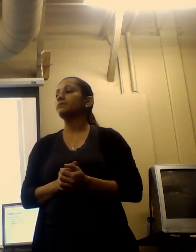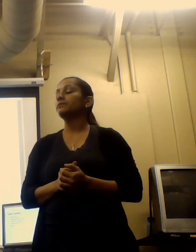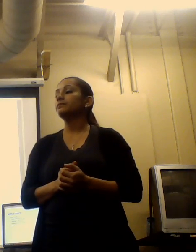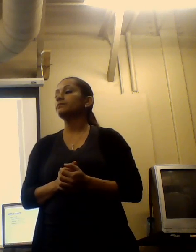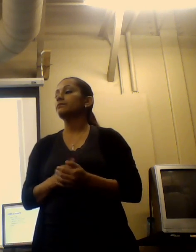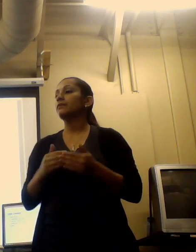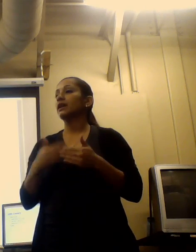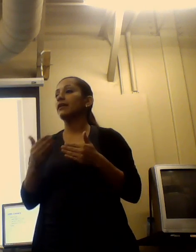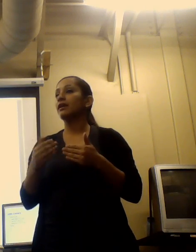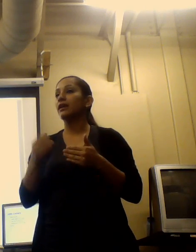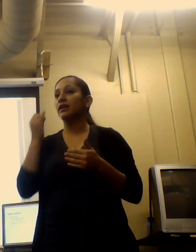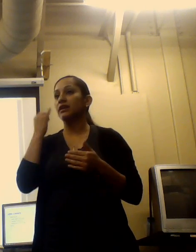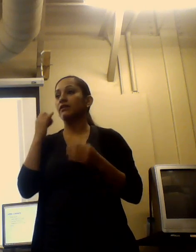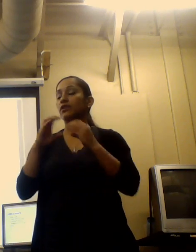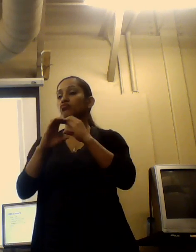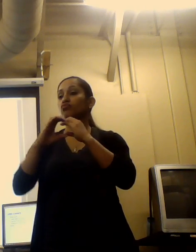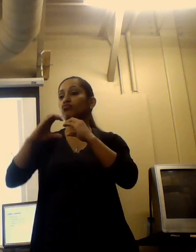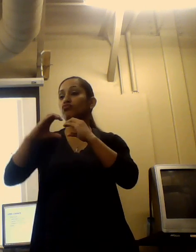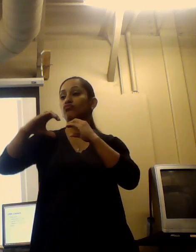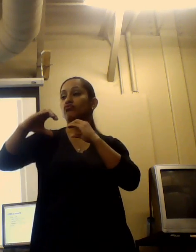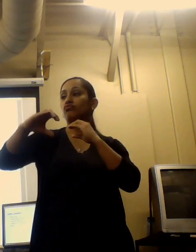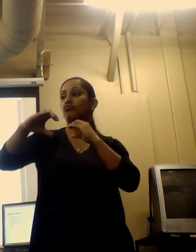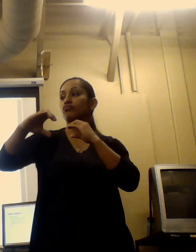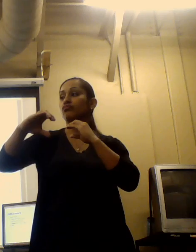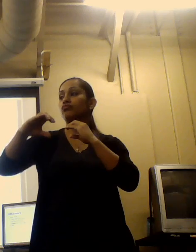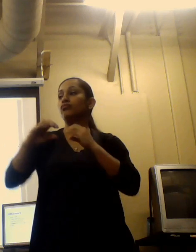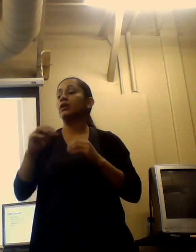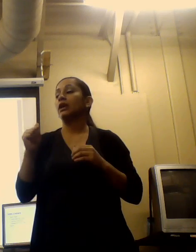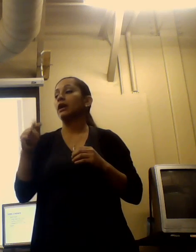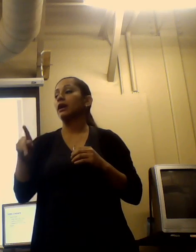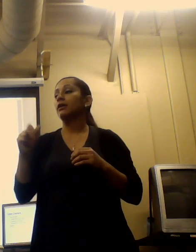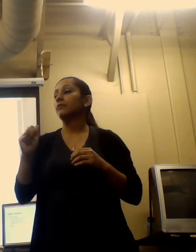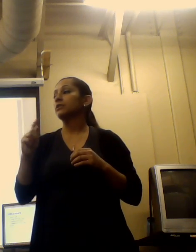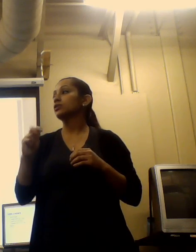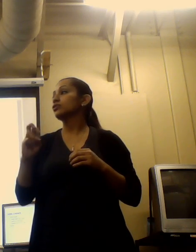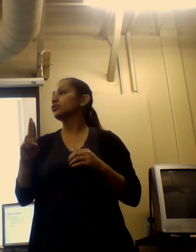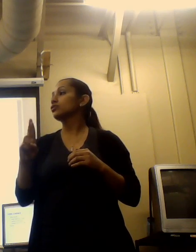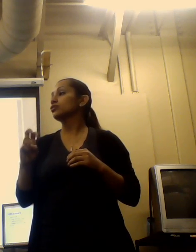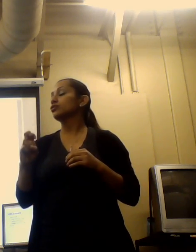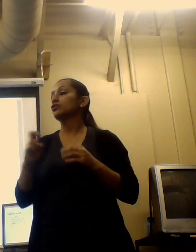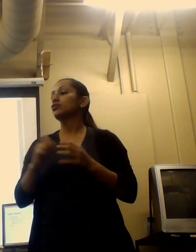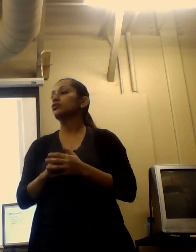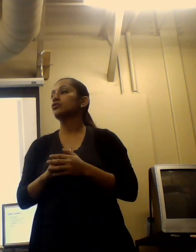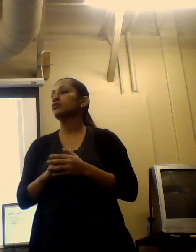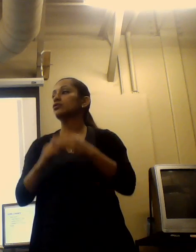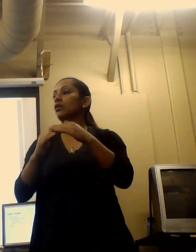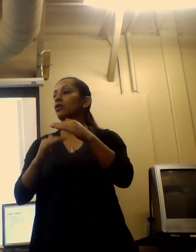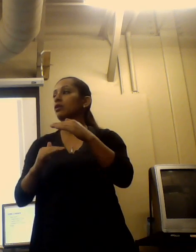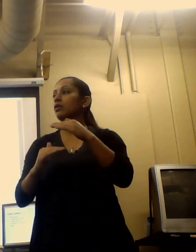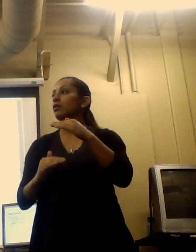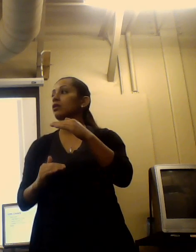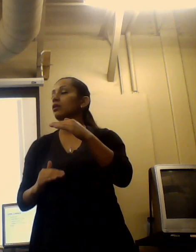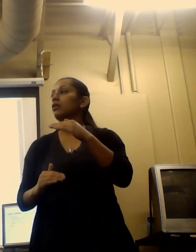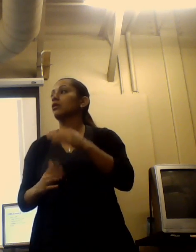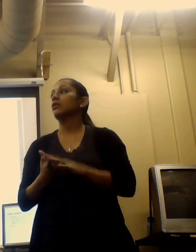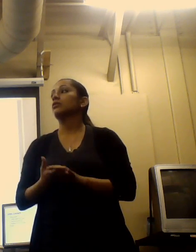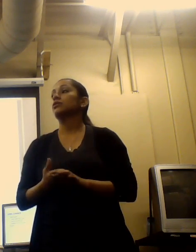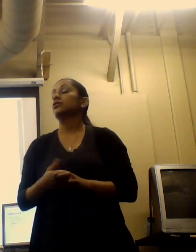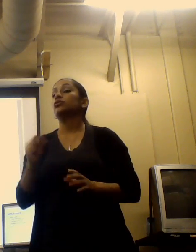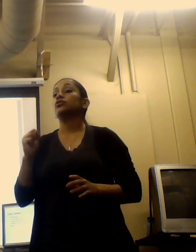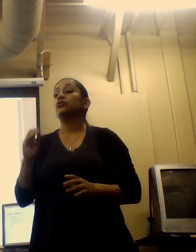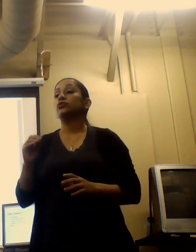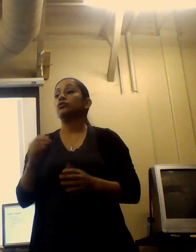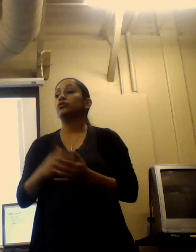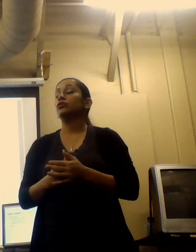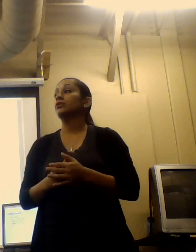you zoom out, your maximum aperture continues to go down. So it might be, your maximum aperture might be 3.5